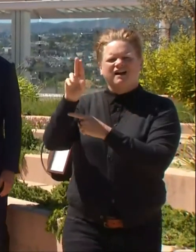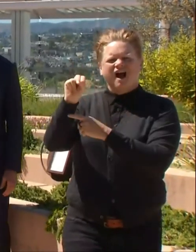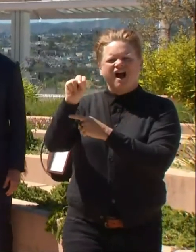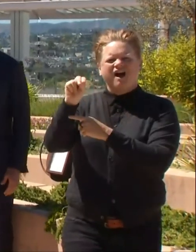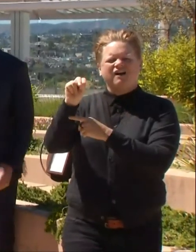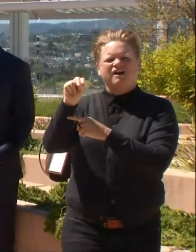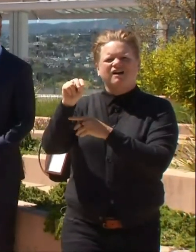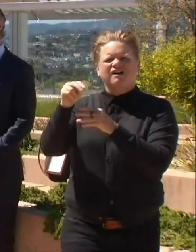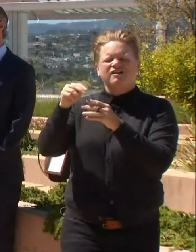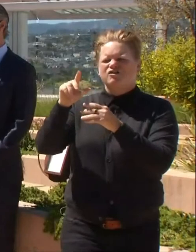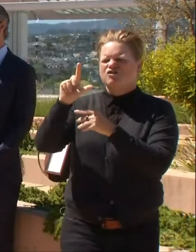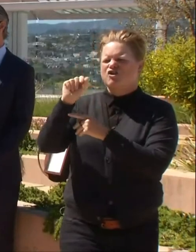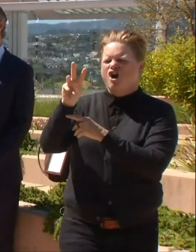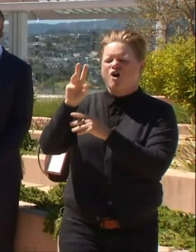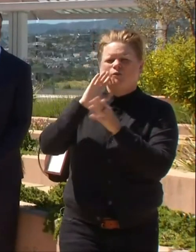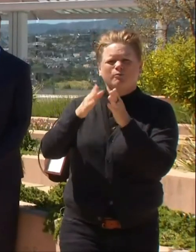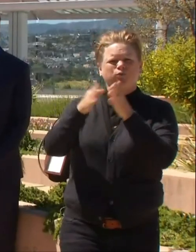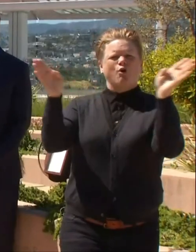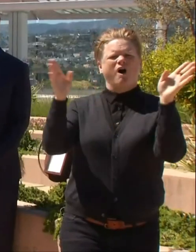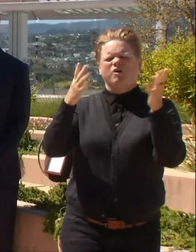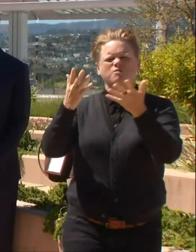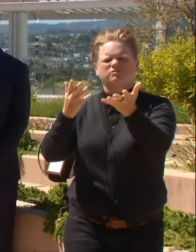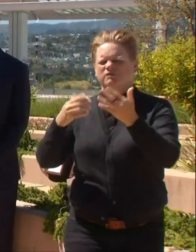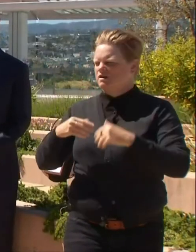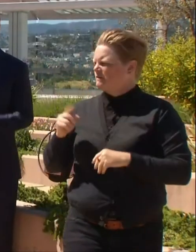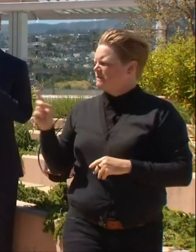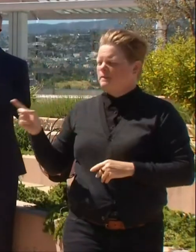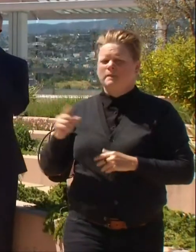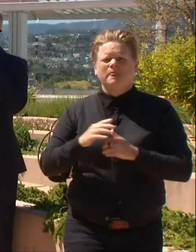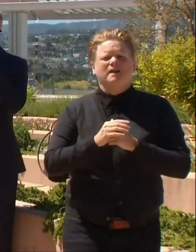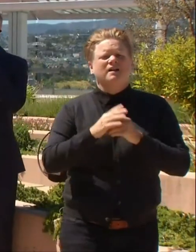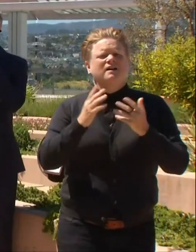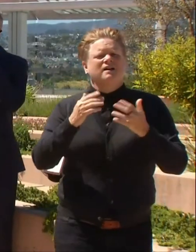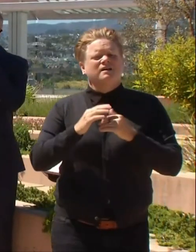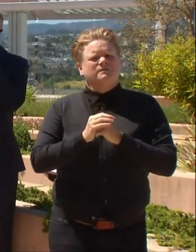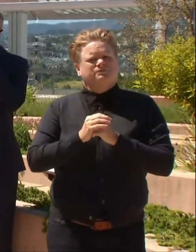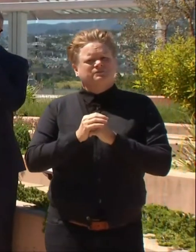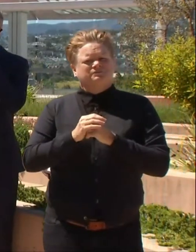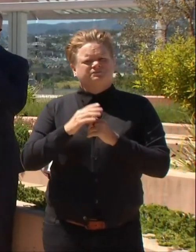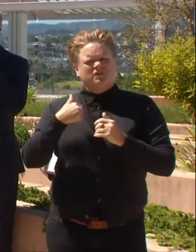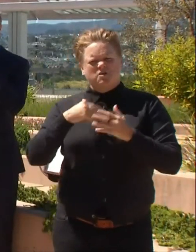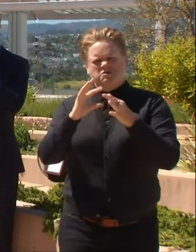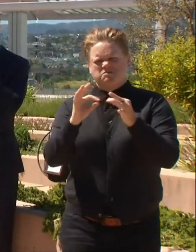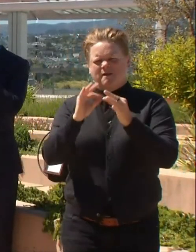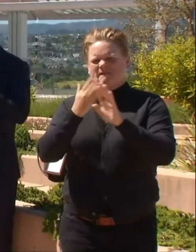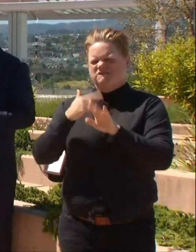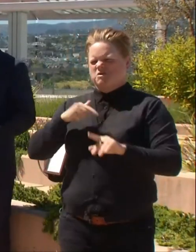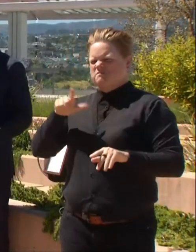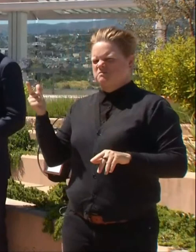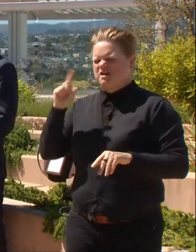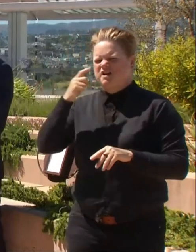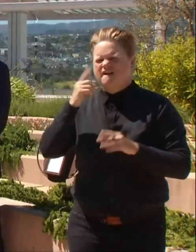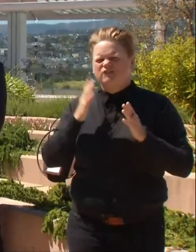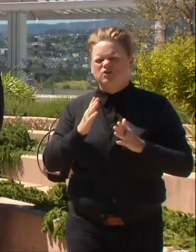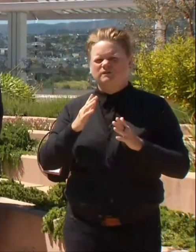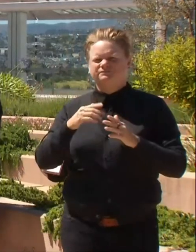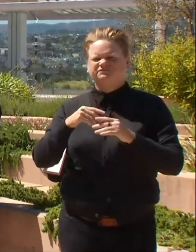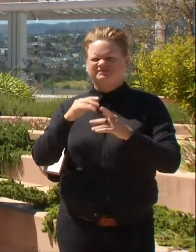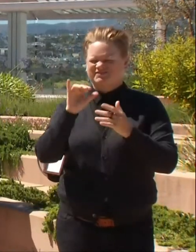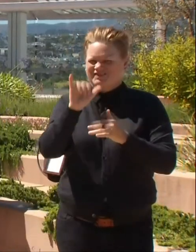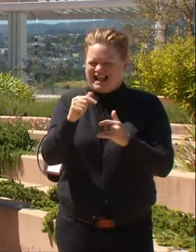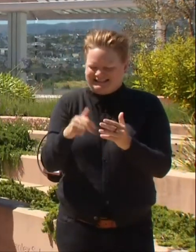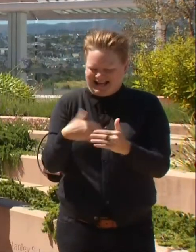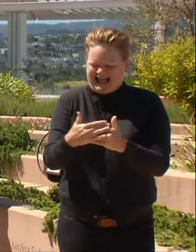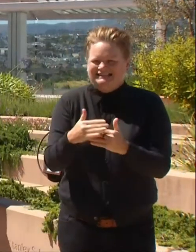Maybe I'll make a few comments, and then the governor can make some as well. We're focused on the next step. The next step is filing